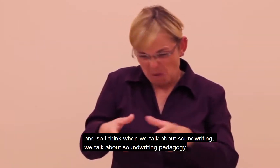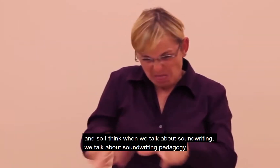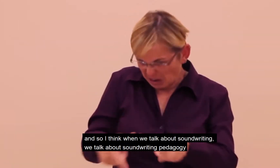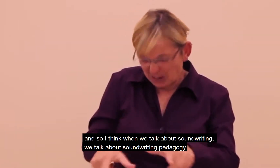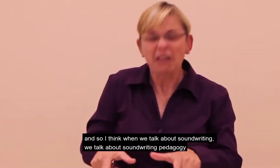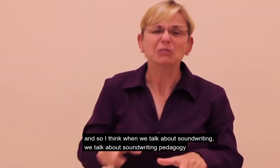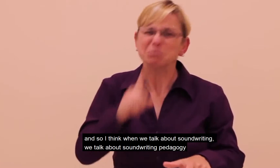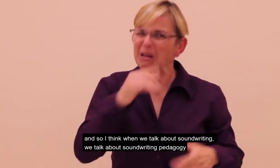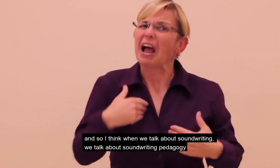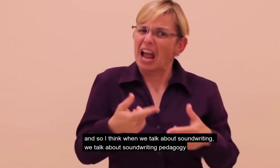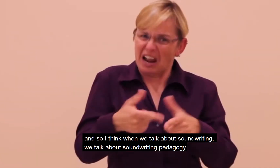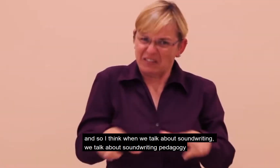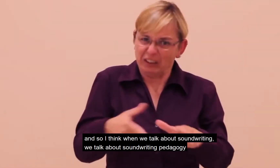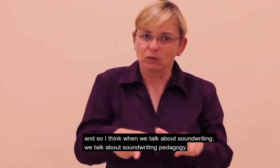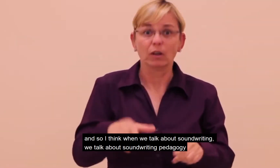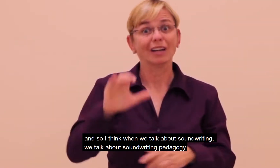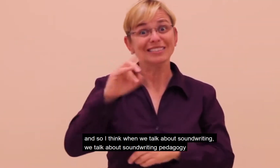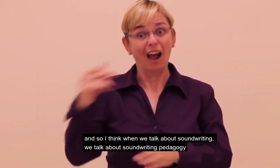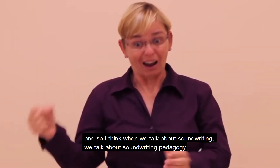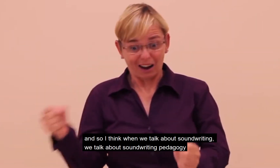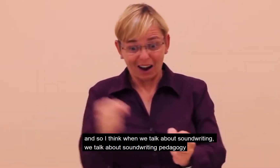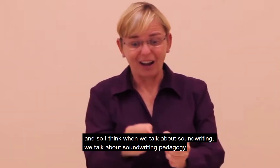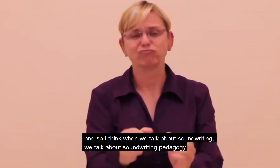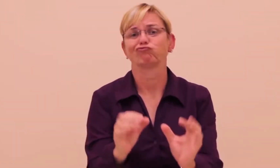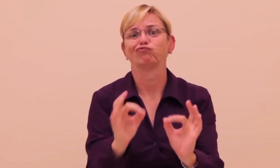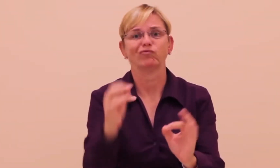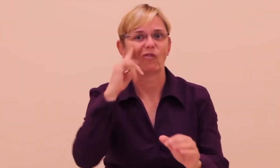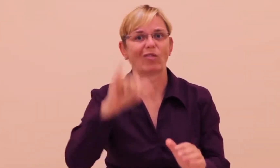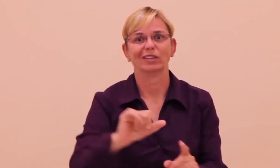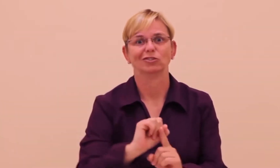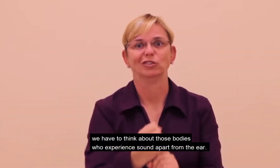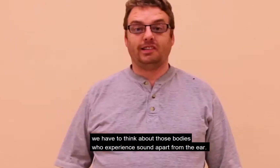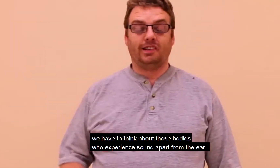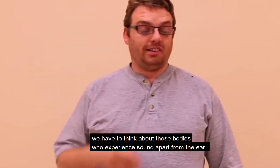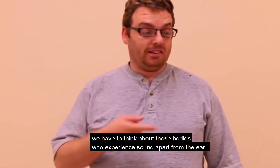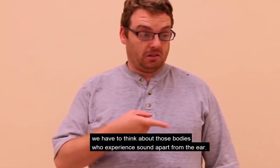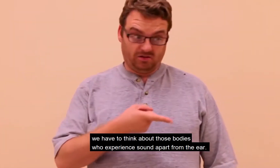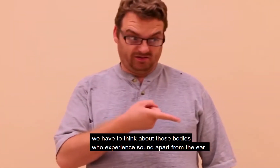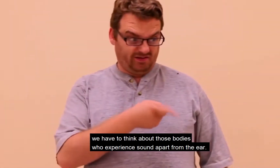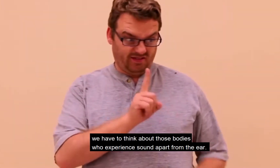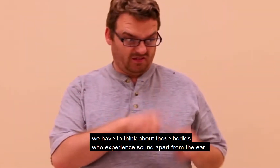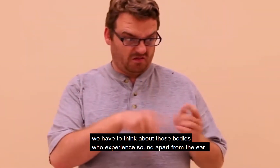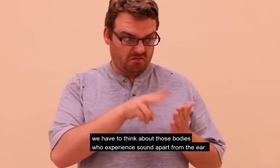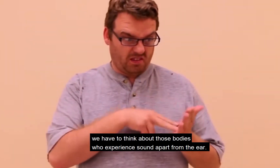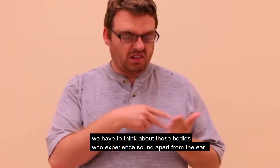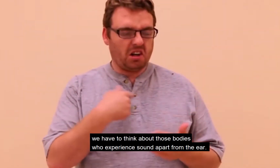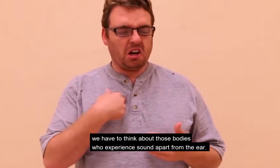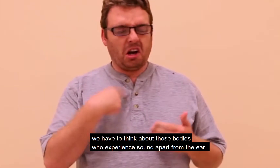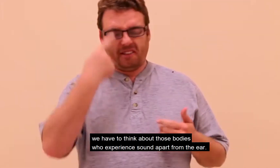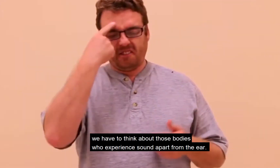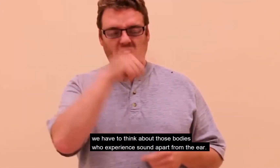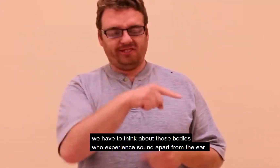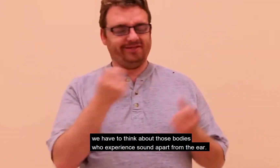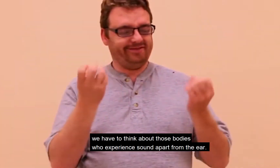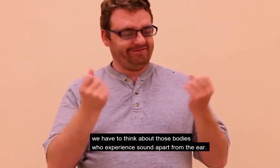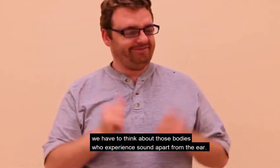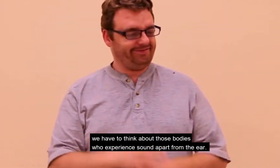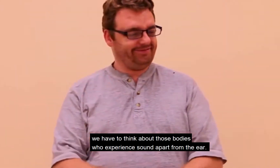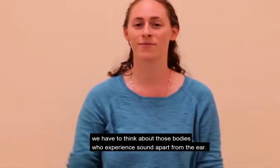about sound writing and we talk about sound writing pedagogy, we have to think about those bodies who